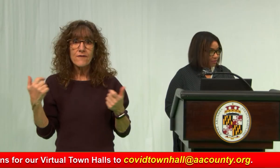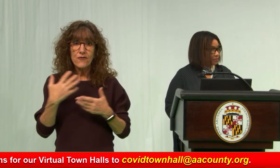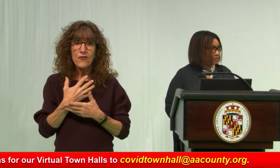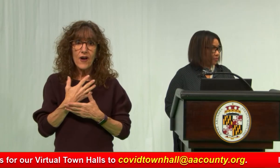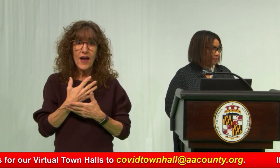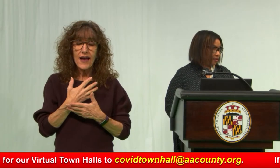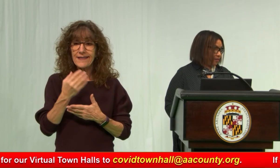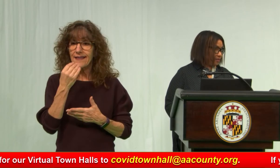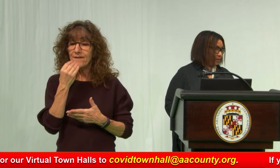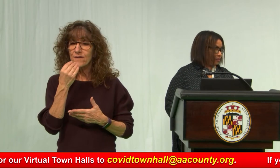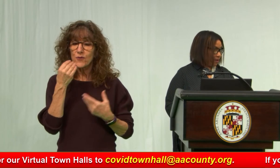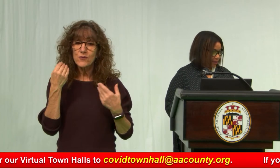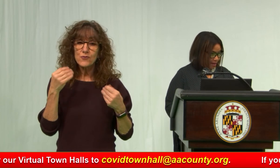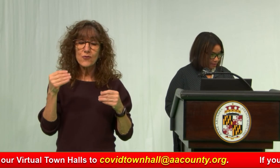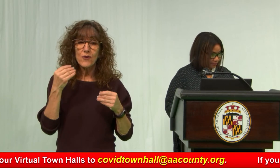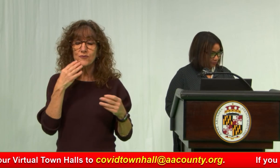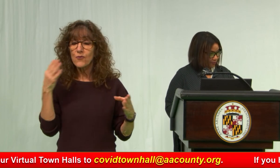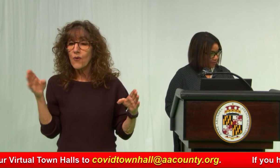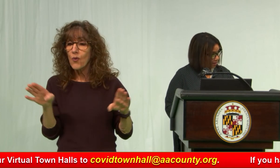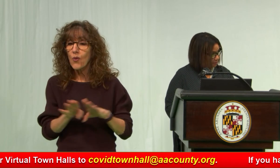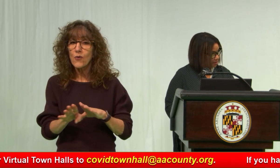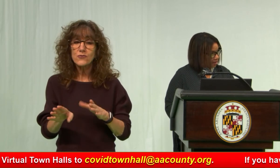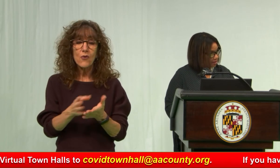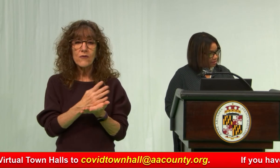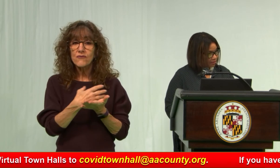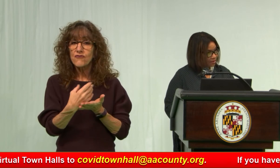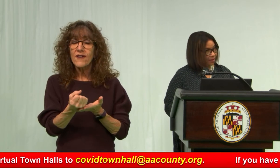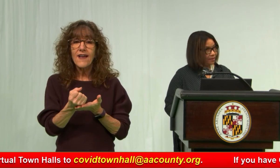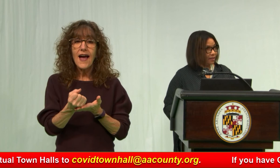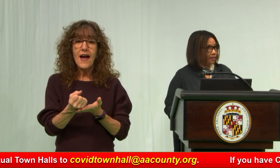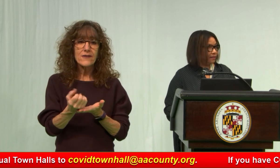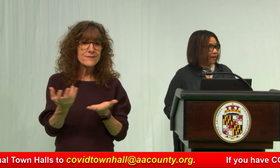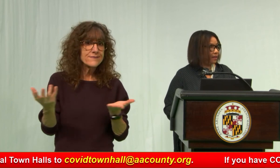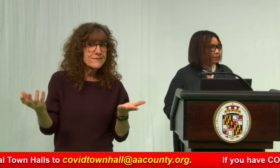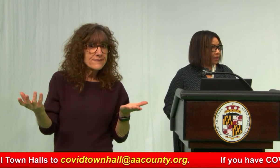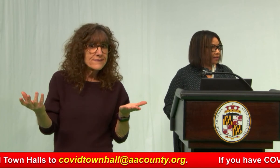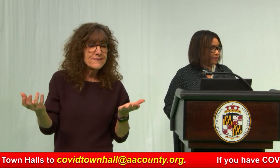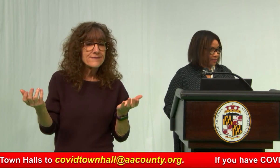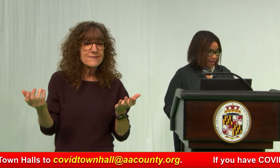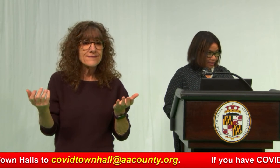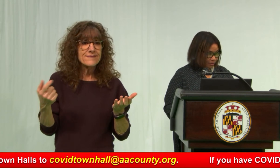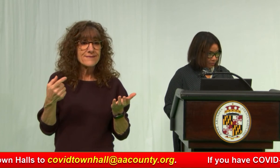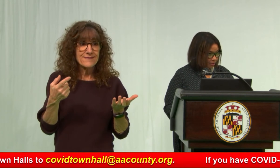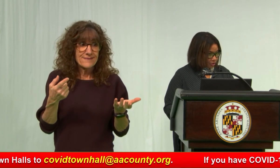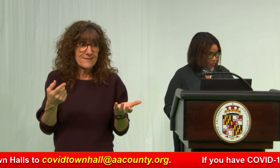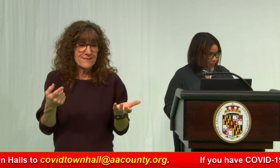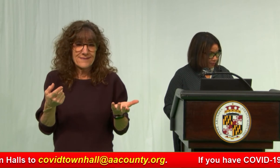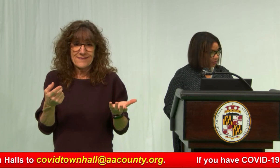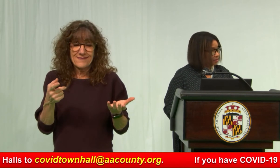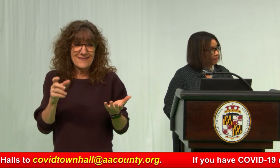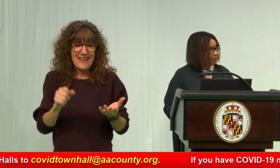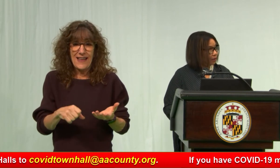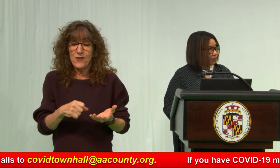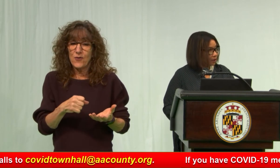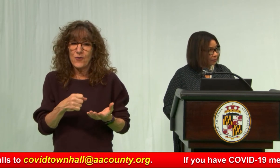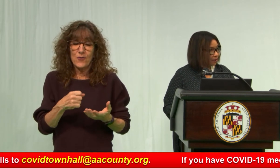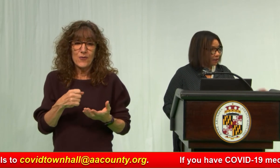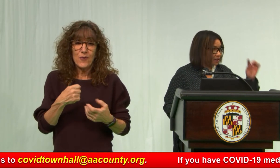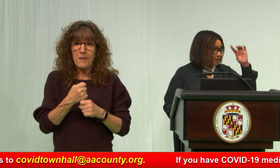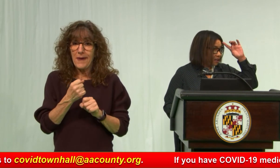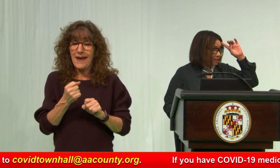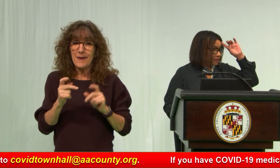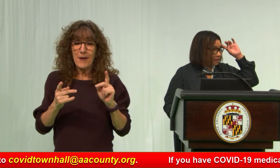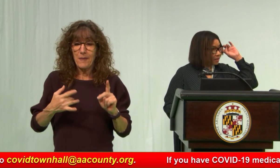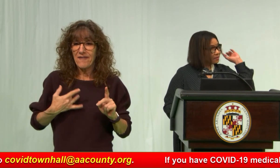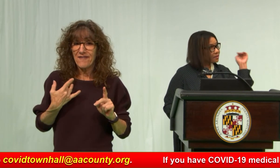of grocery stores closing or running out of items. So is there anything that anyone can say to reassure folks that hoarding